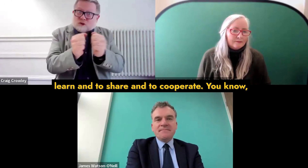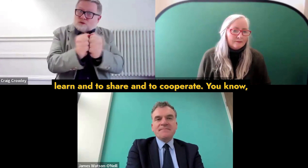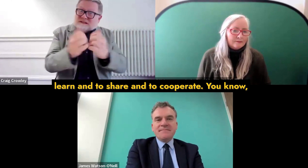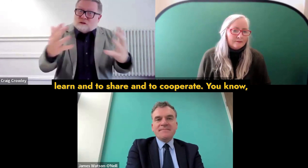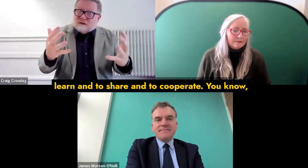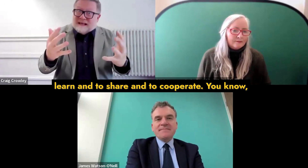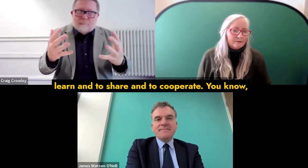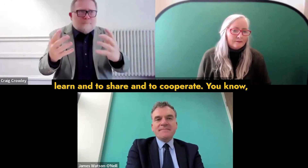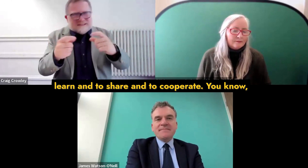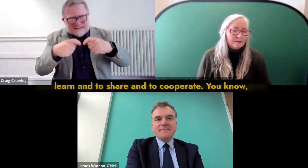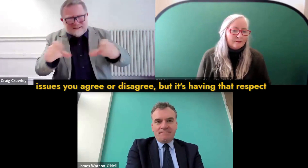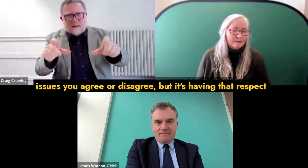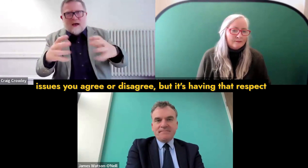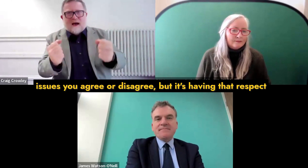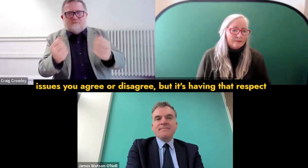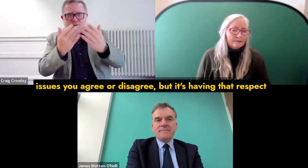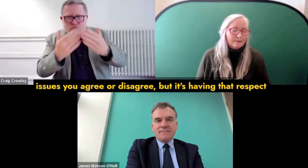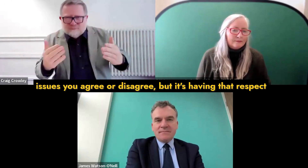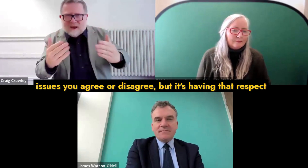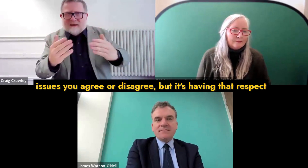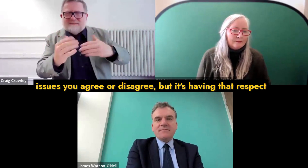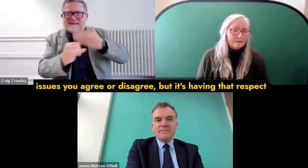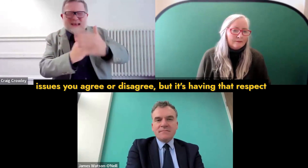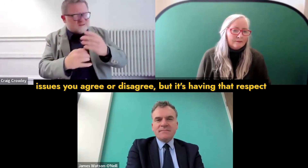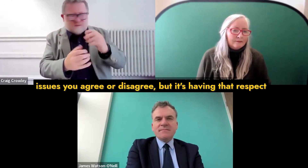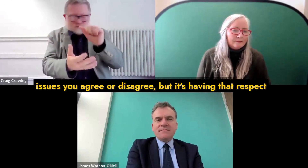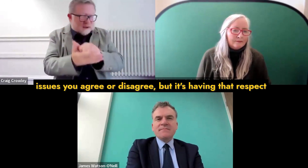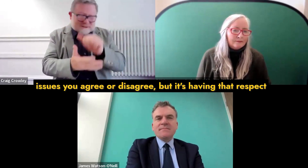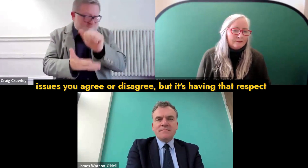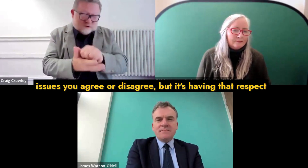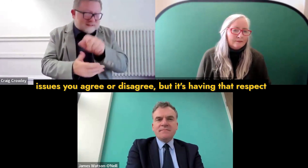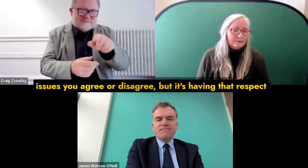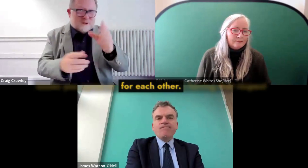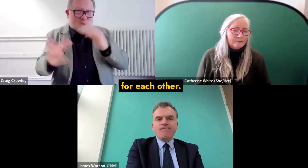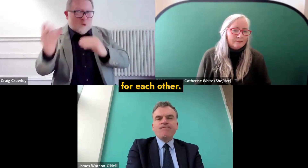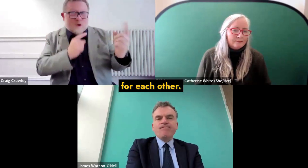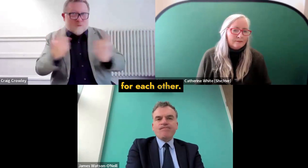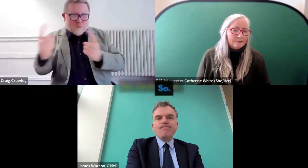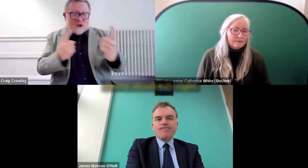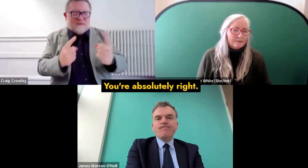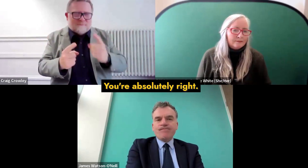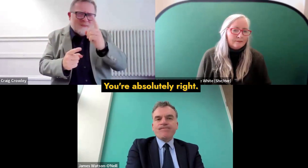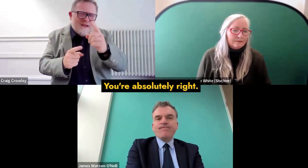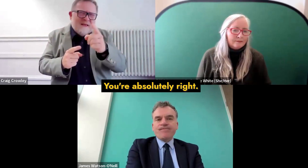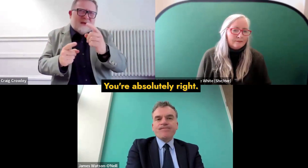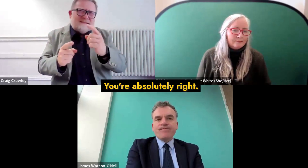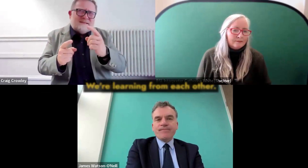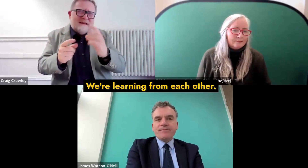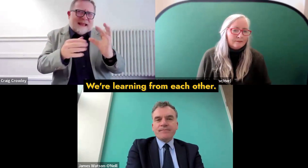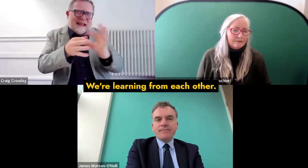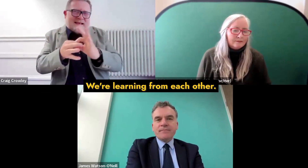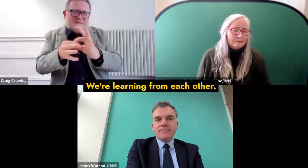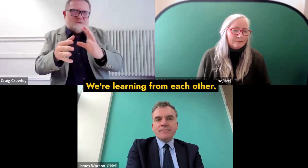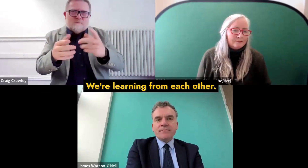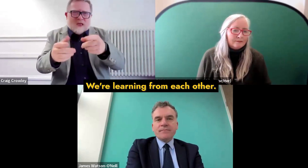cooperate, on issues you agree or disagree, but it's having that respect for each other. So you're absolutely right. We're learning from each other.